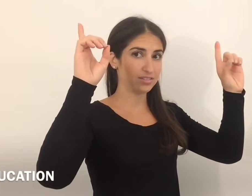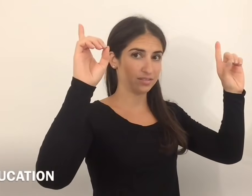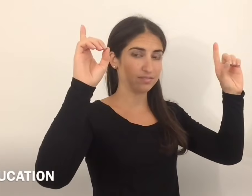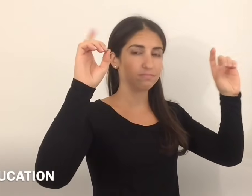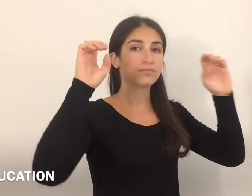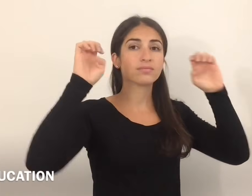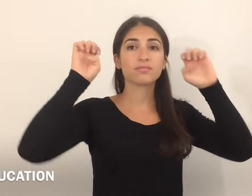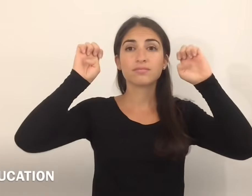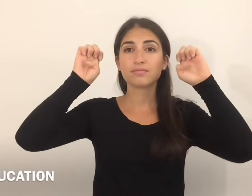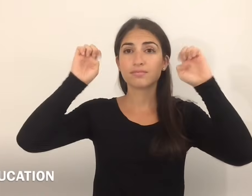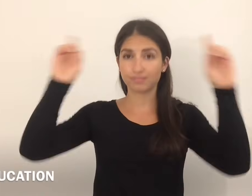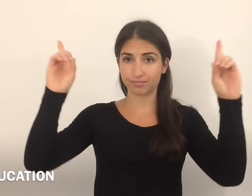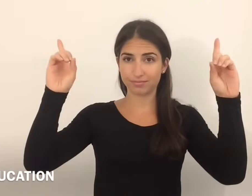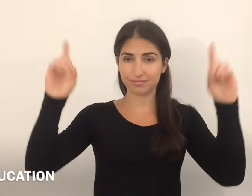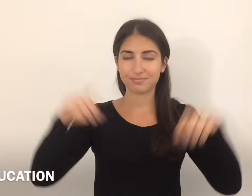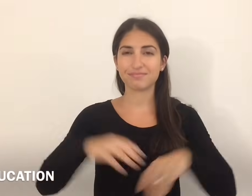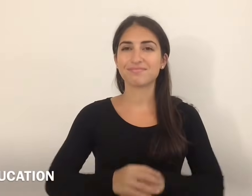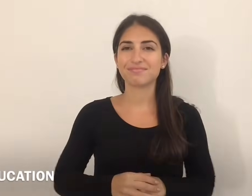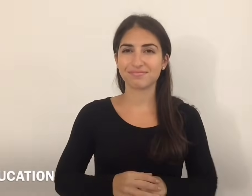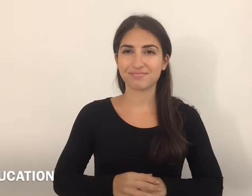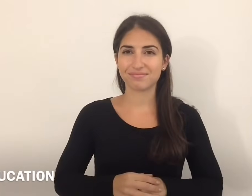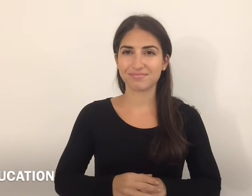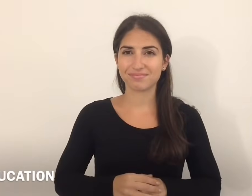An E to a D. Education.